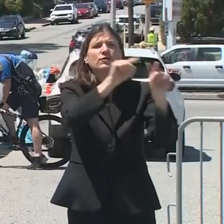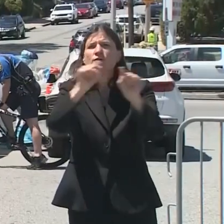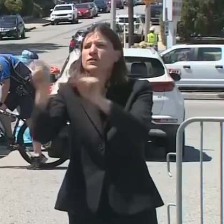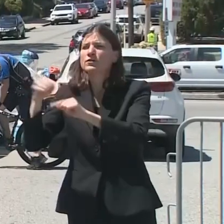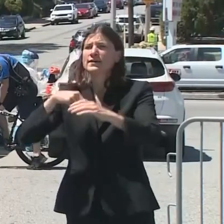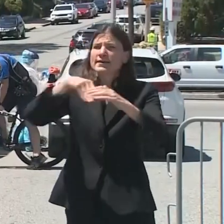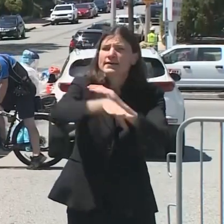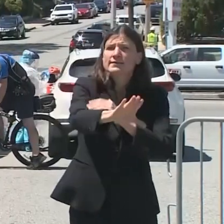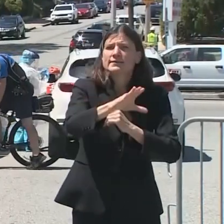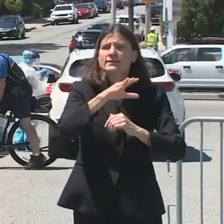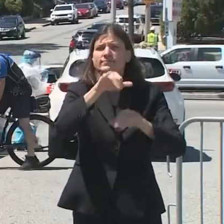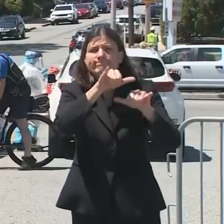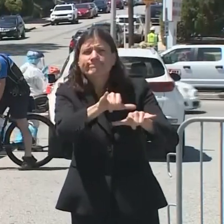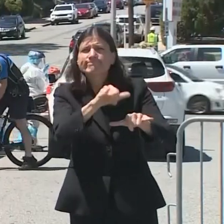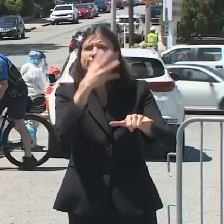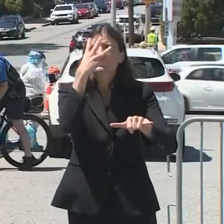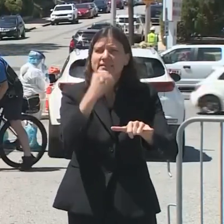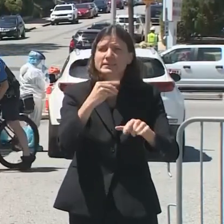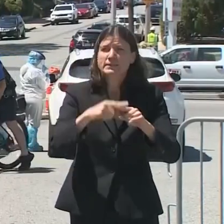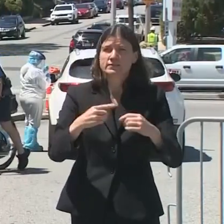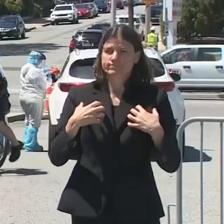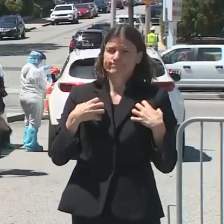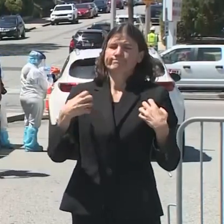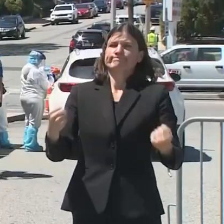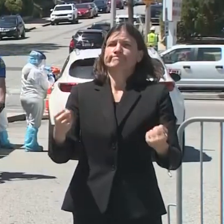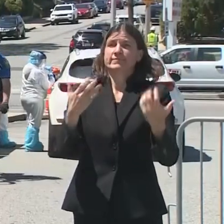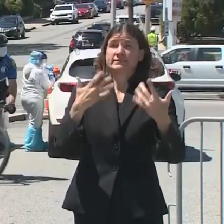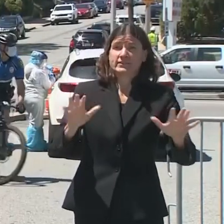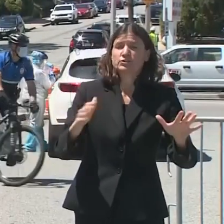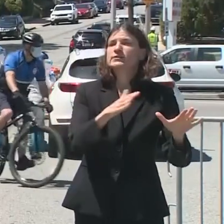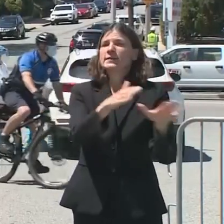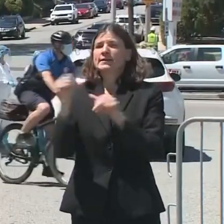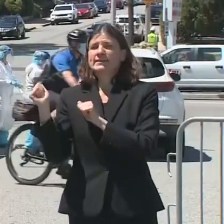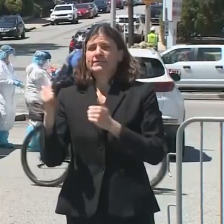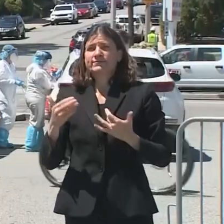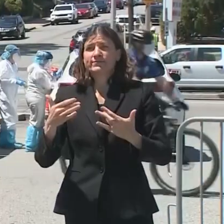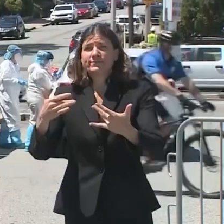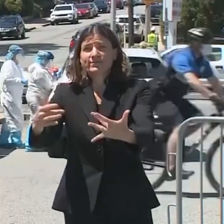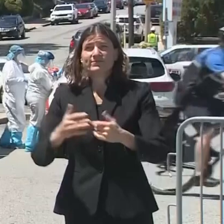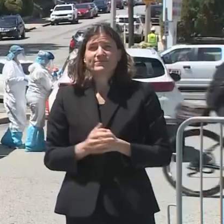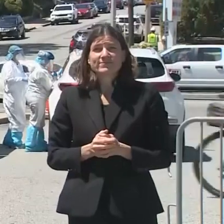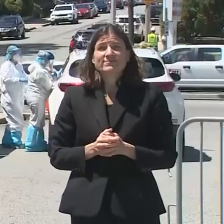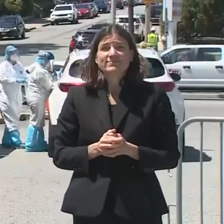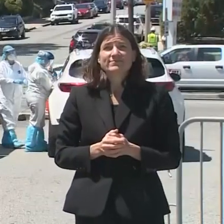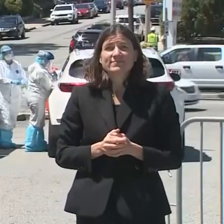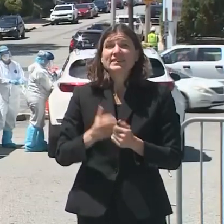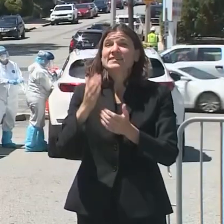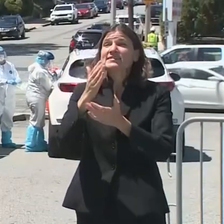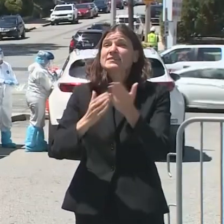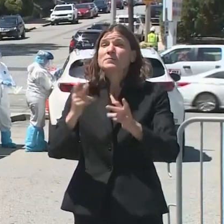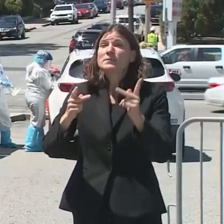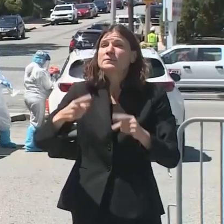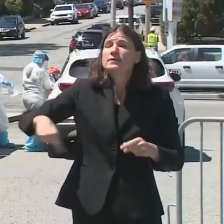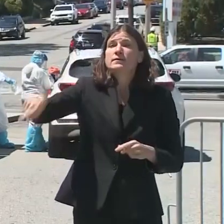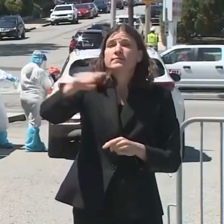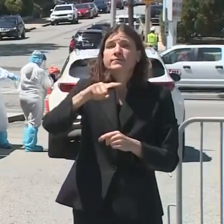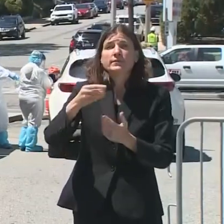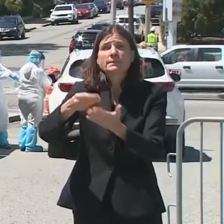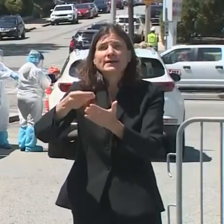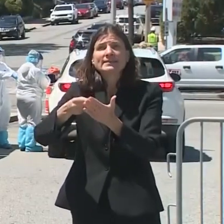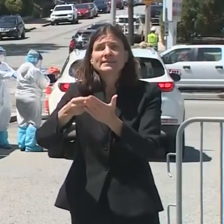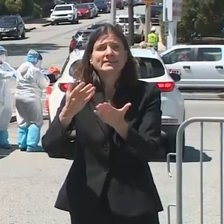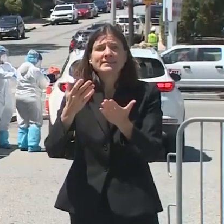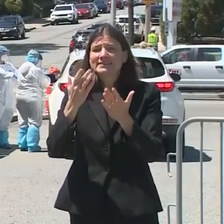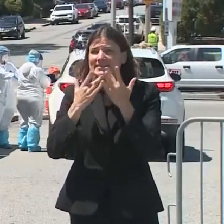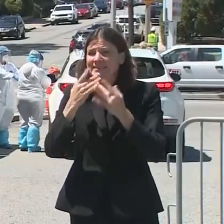to include low-income individuals who are diagnosed with COVID-19. Those referrals can come from community health centers, healthcare